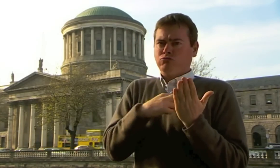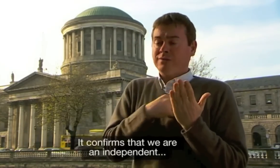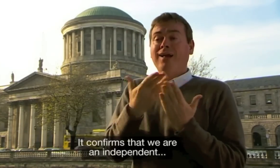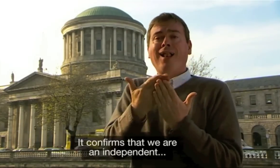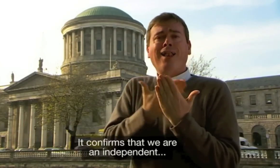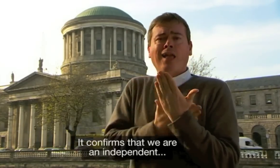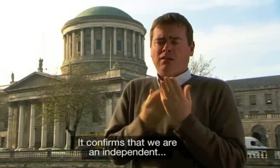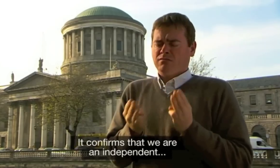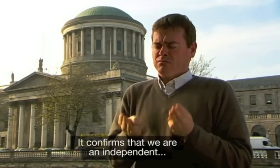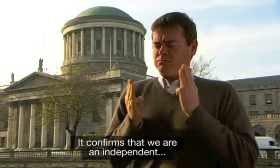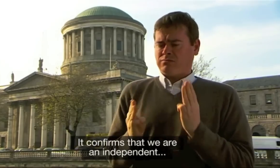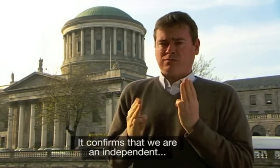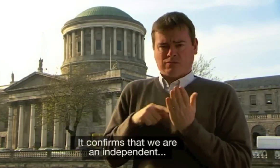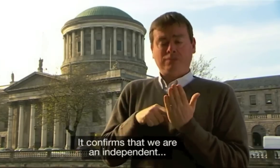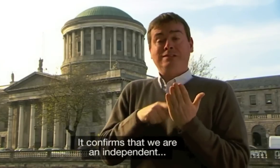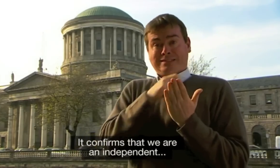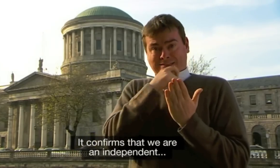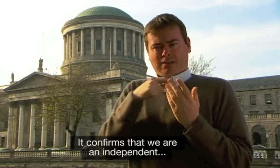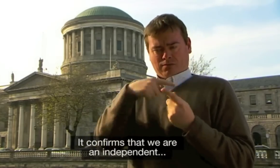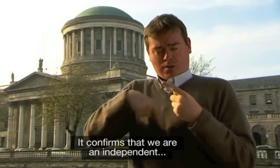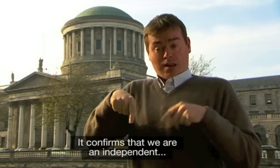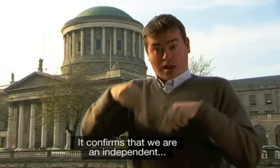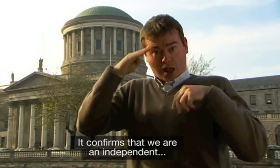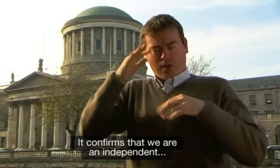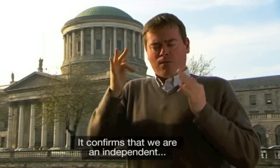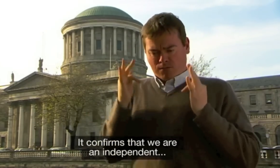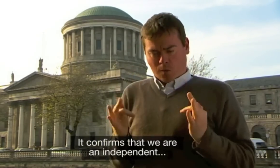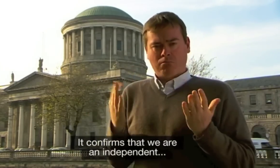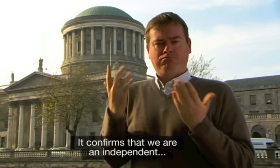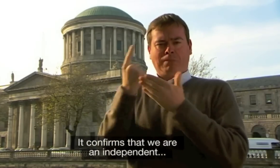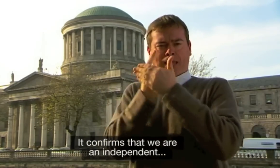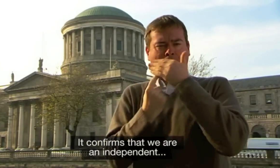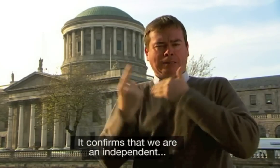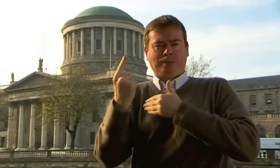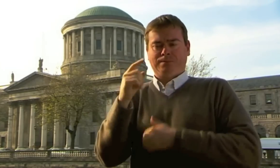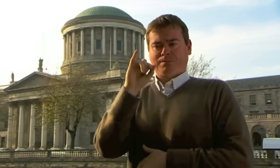It confirms that we are an independent